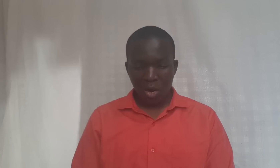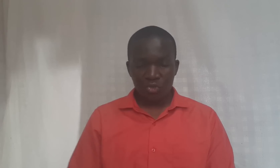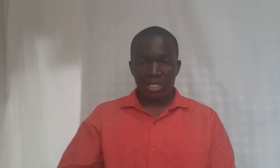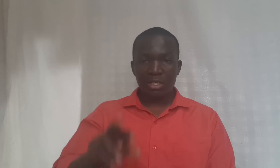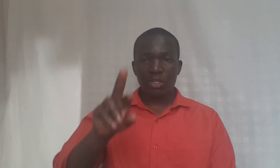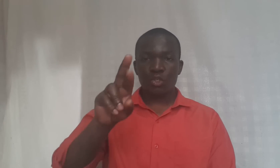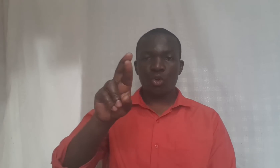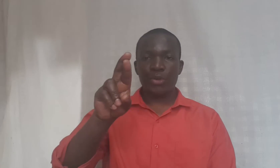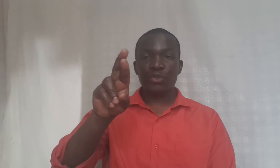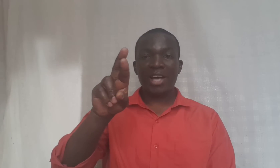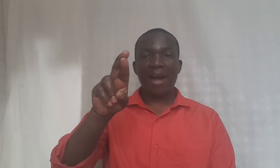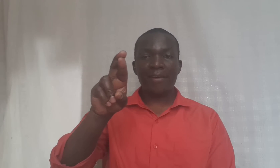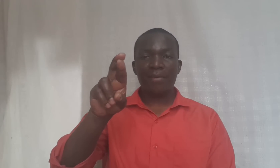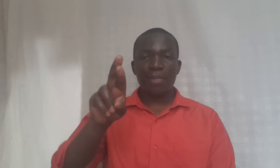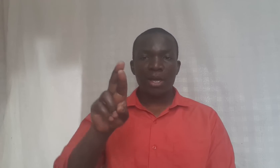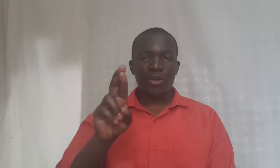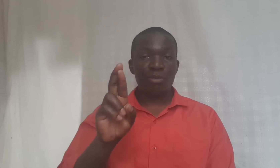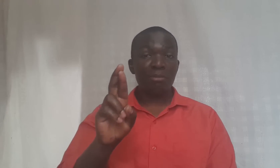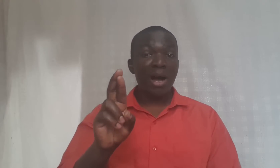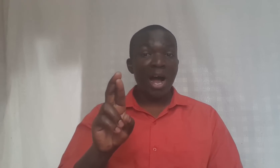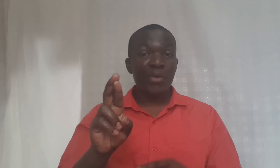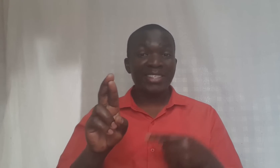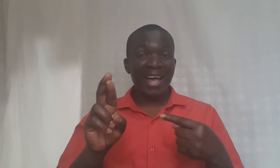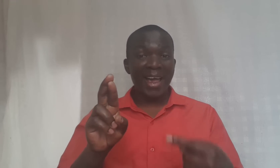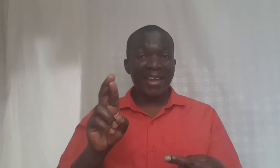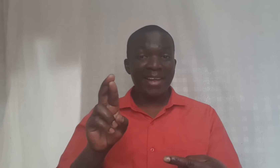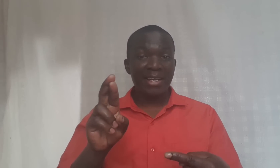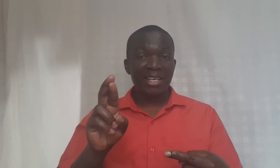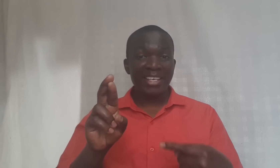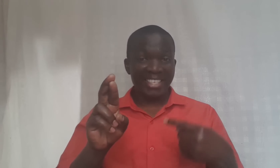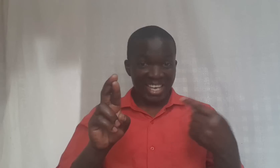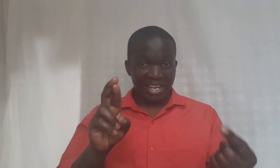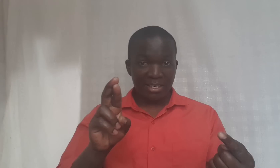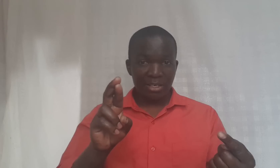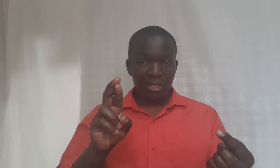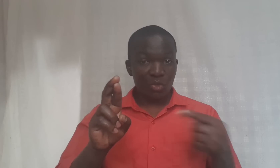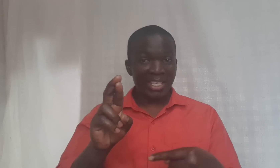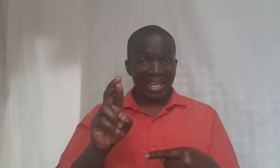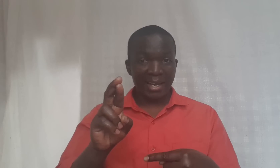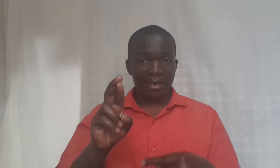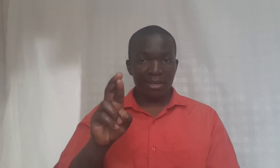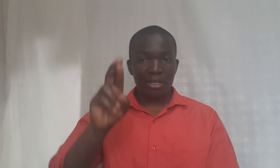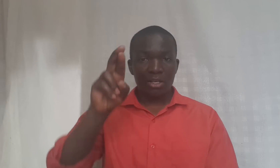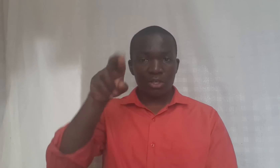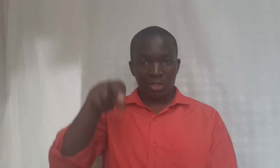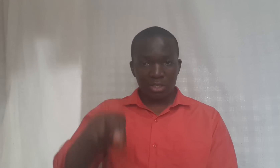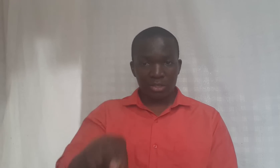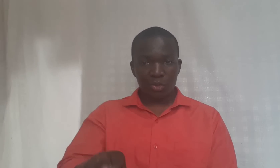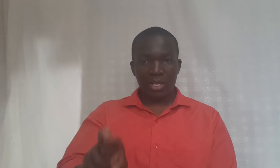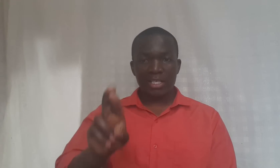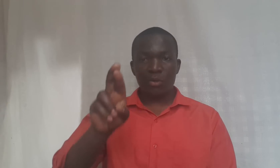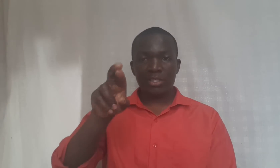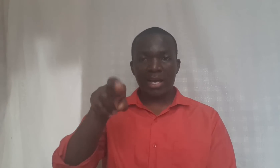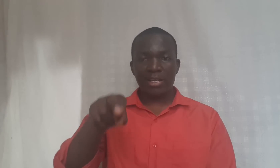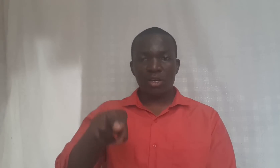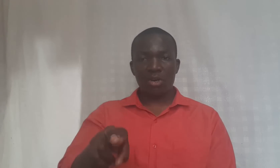County. So we use R. You remember how we signed Nyeri using N. So that's how we sign